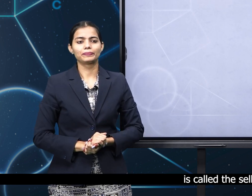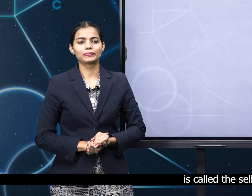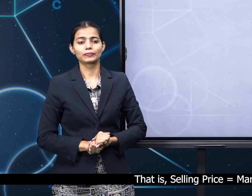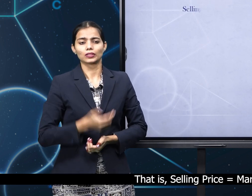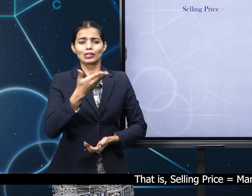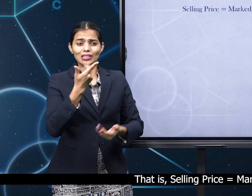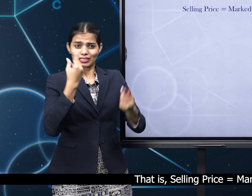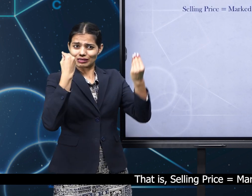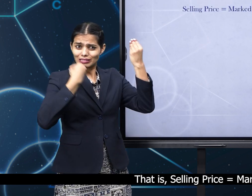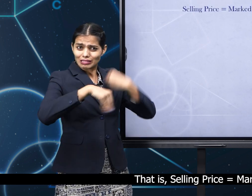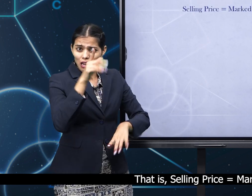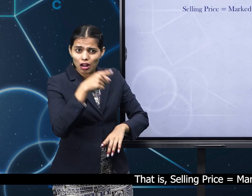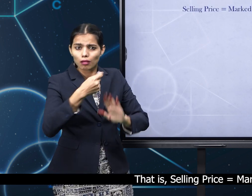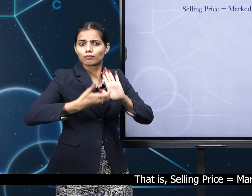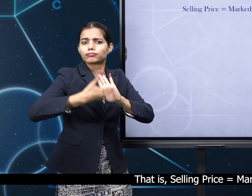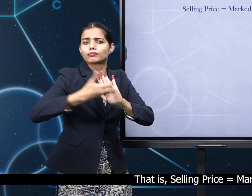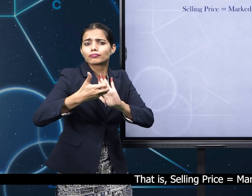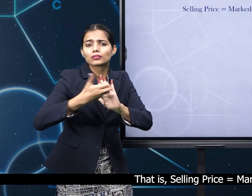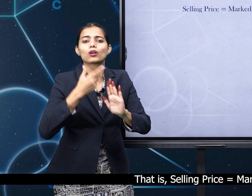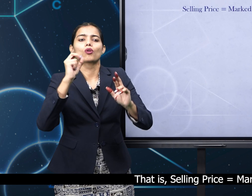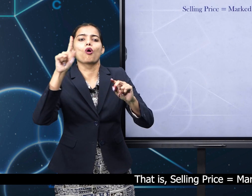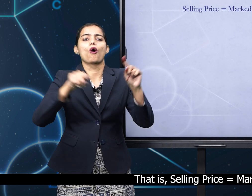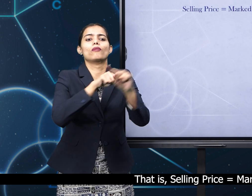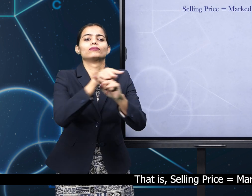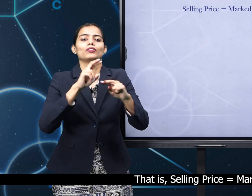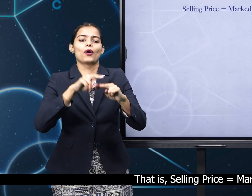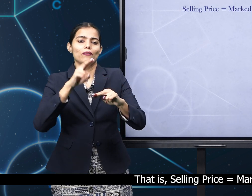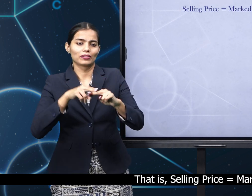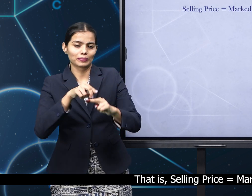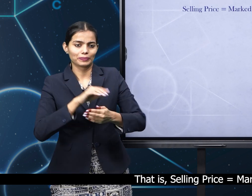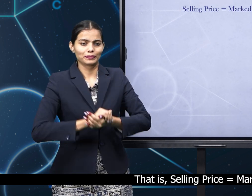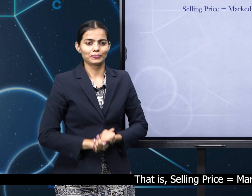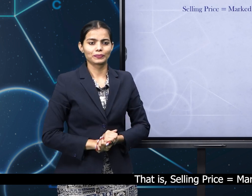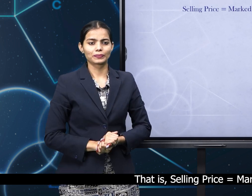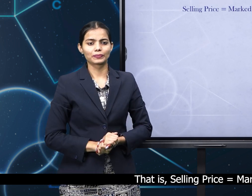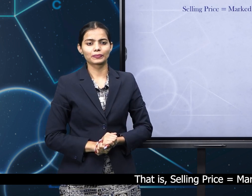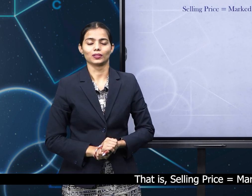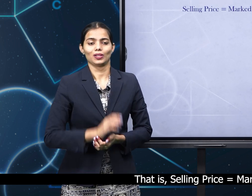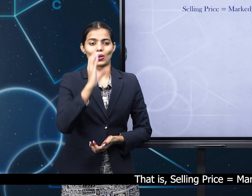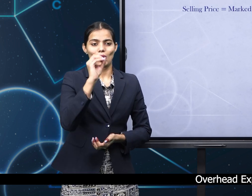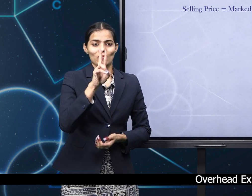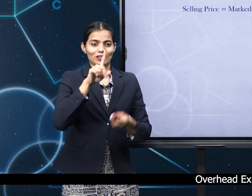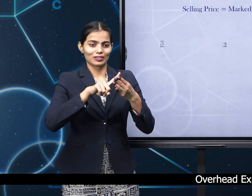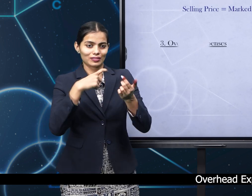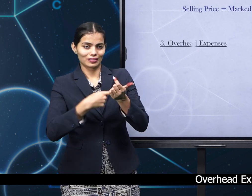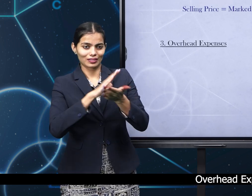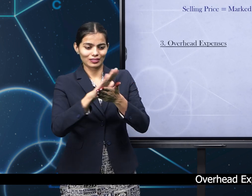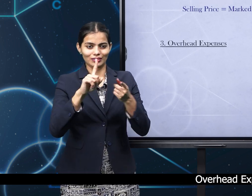That is, selling price is equal to marked price minus discount. Overhead expenses.